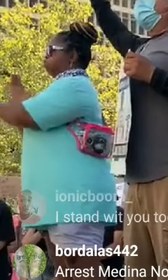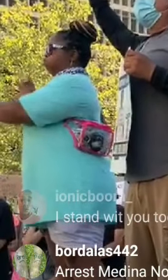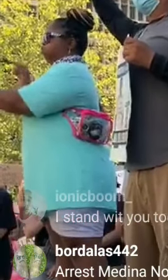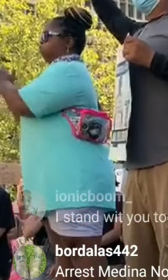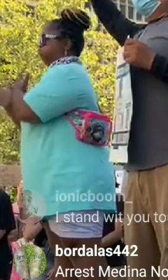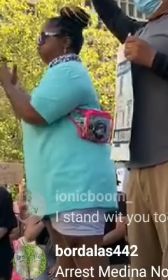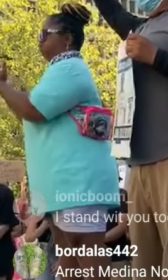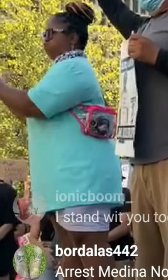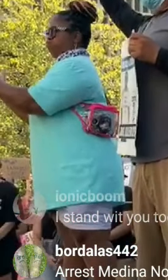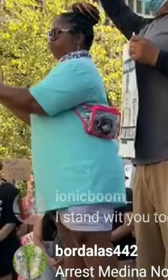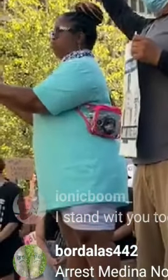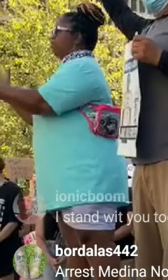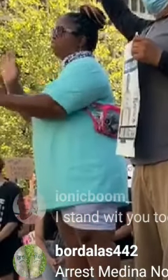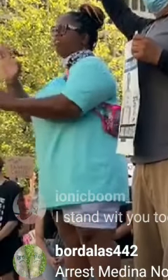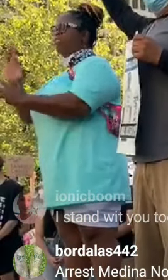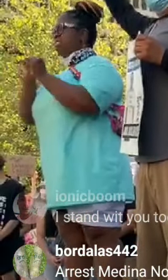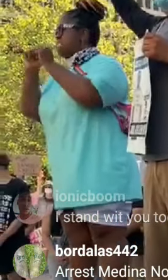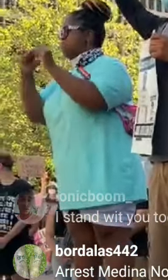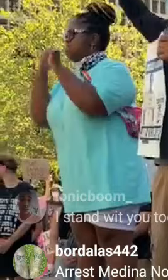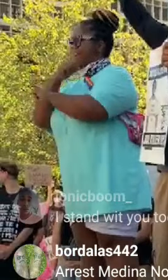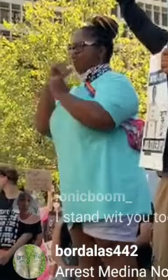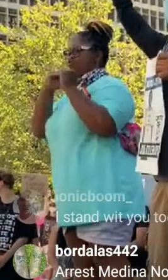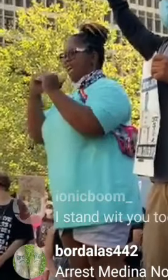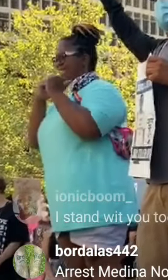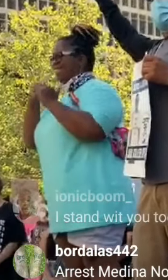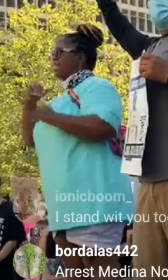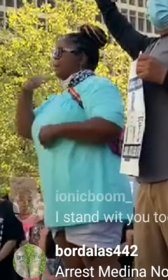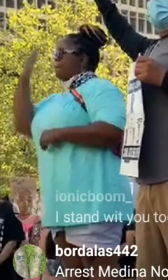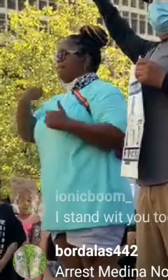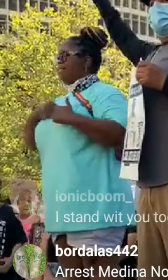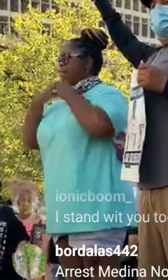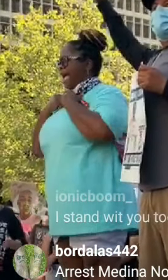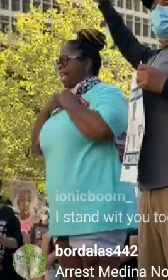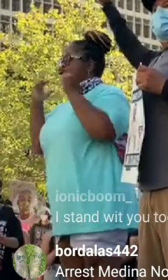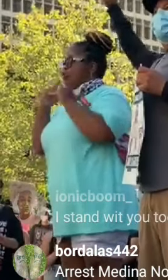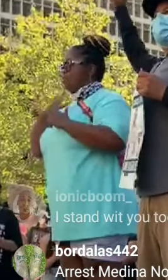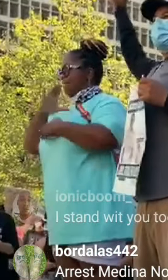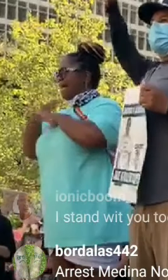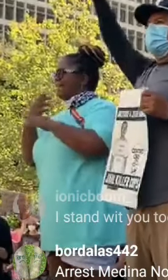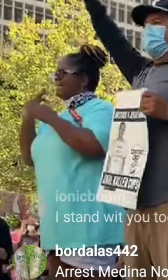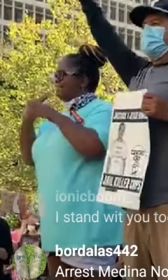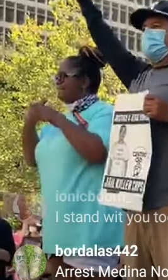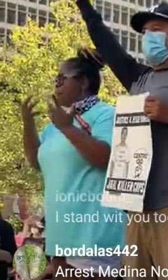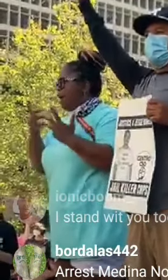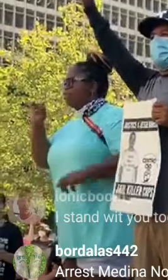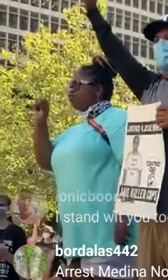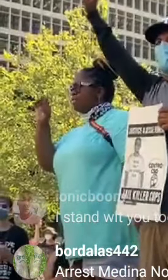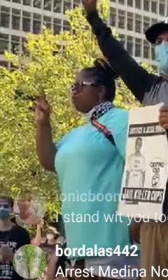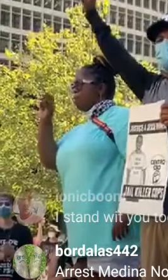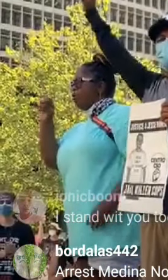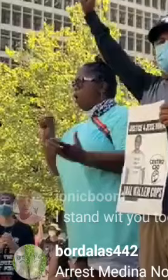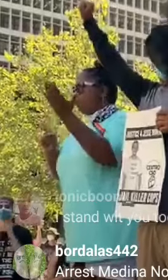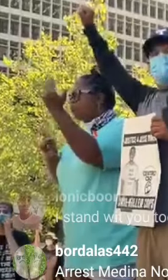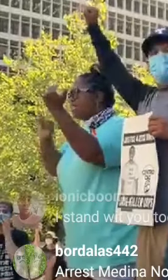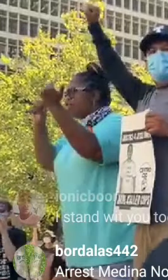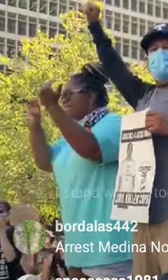We must continue to unite. Black Lives Matter and justice for my son. Say his name. Jesse Romero.